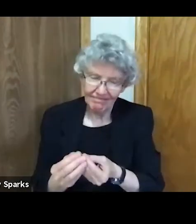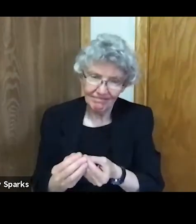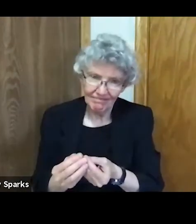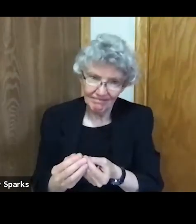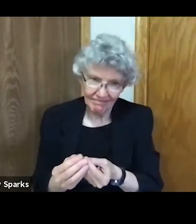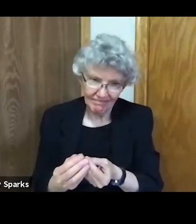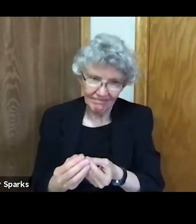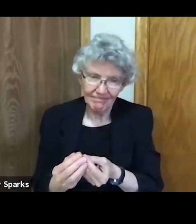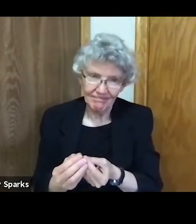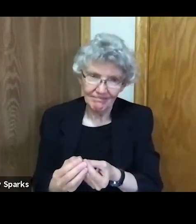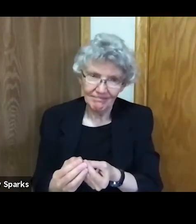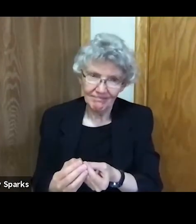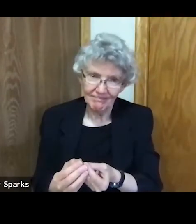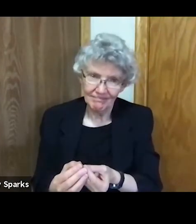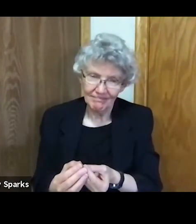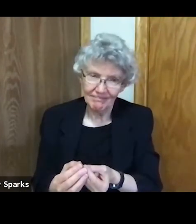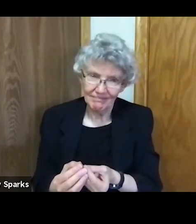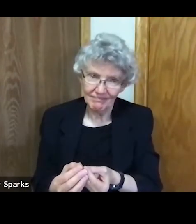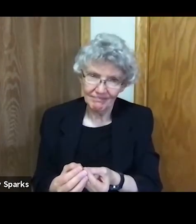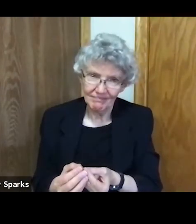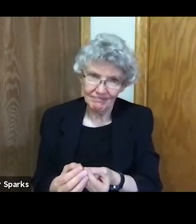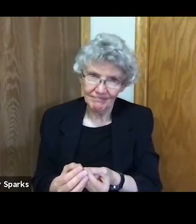it, broke it,